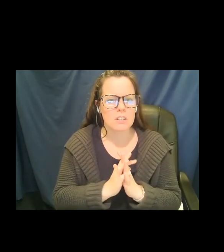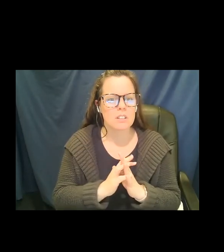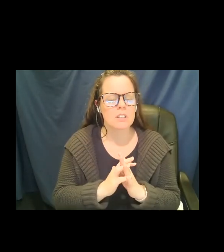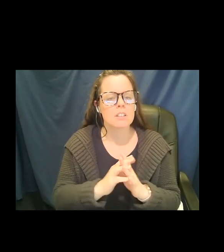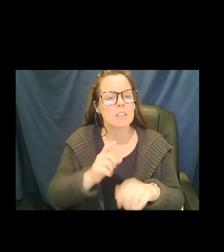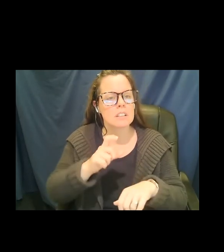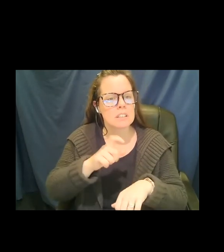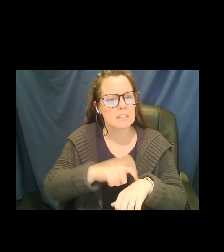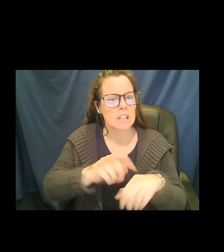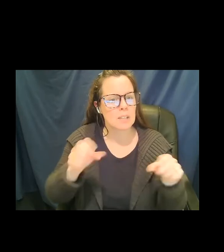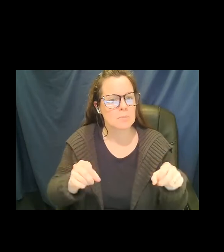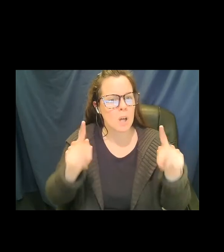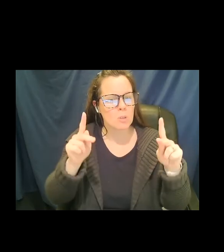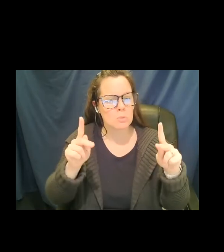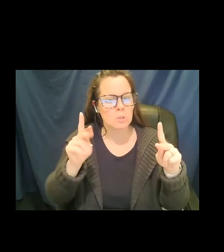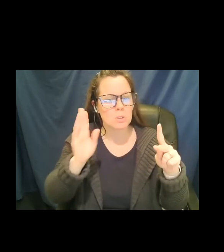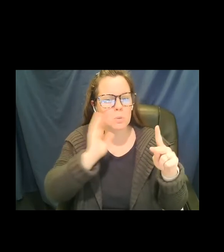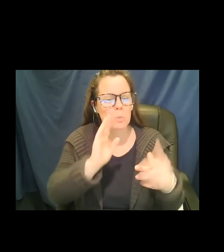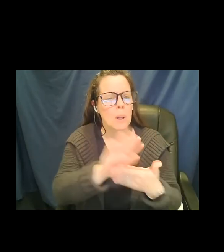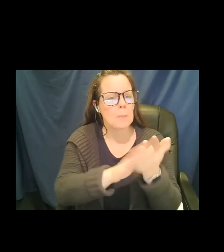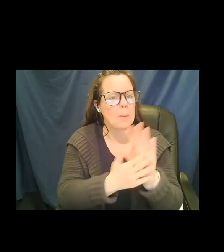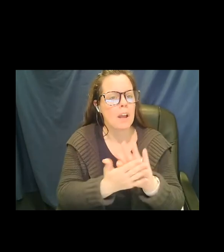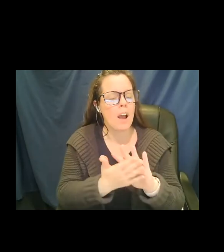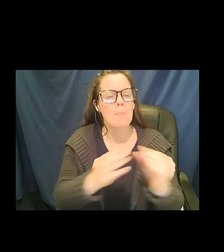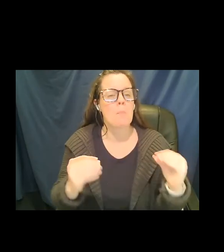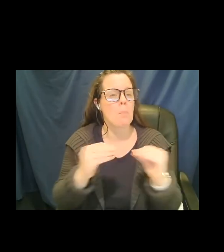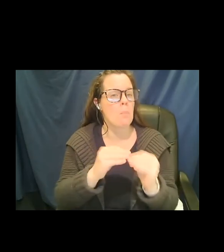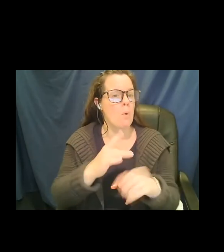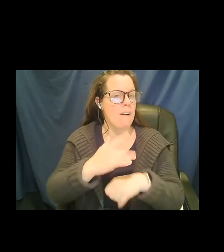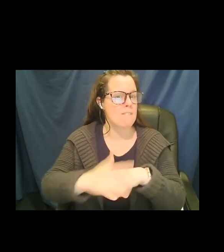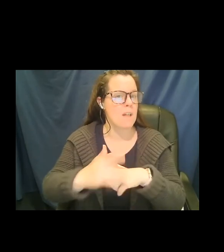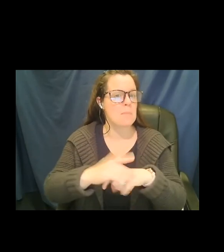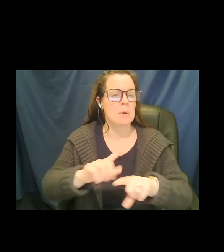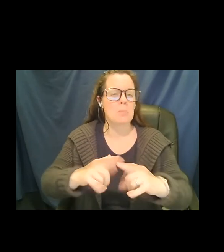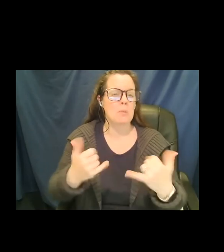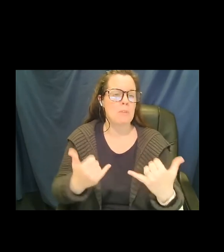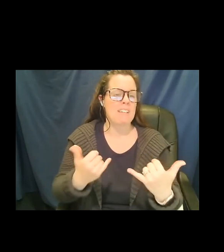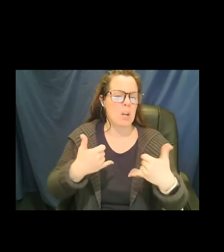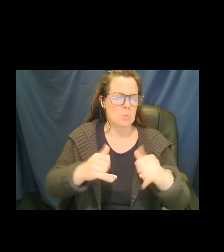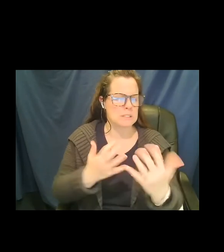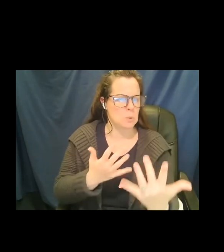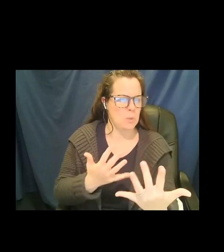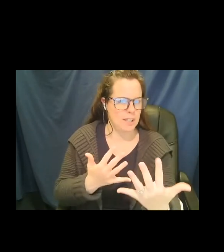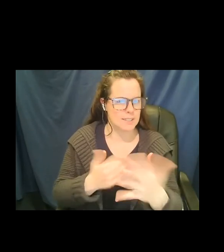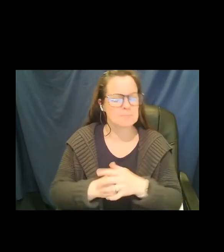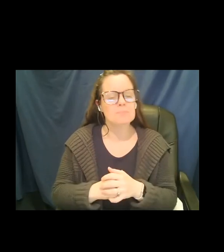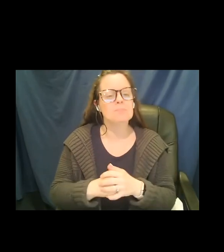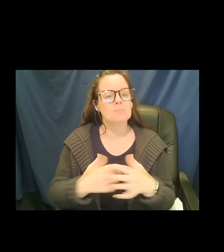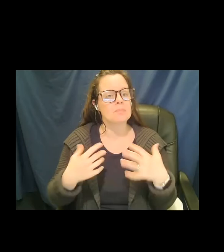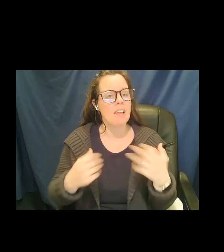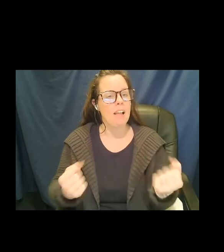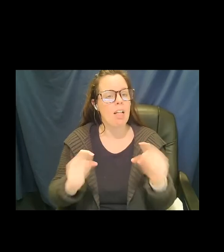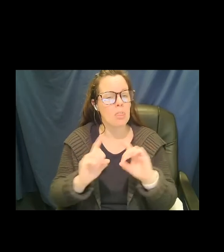times and opportunities will become more plentiful. We're just not quite there yet. The health department and our healthcare